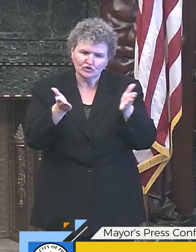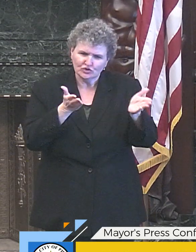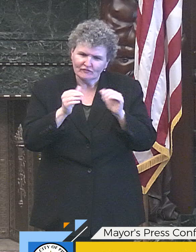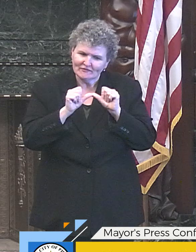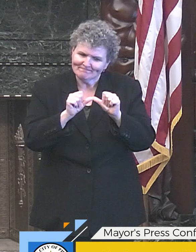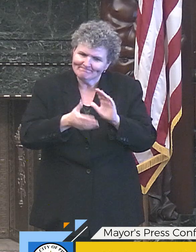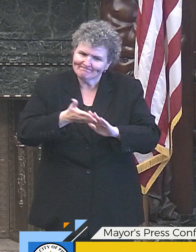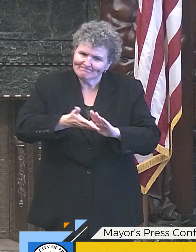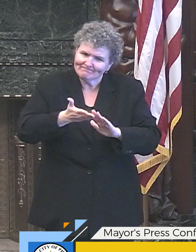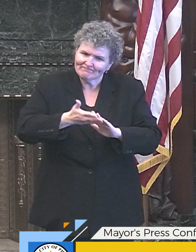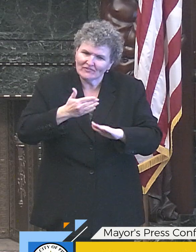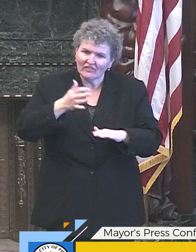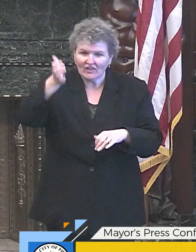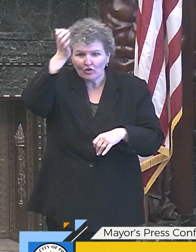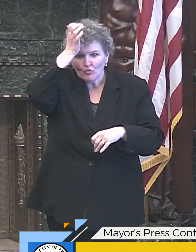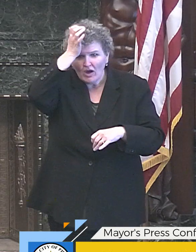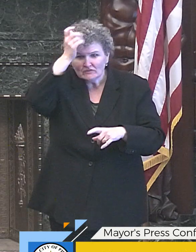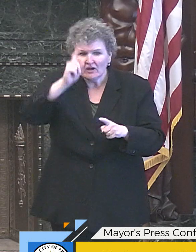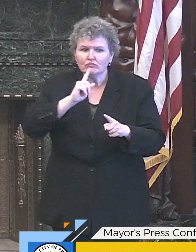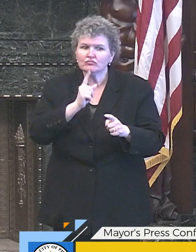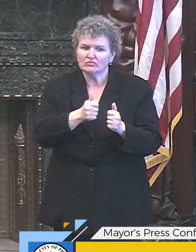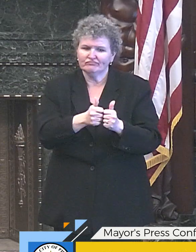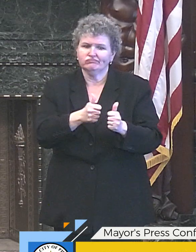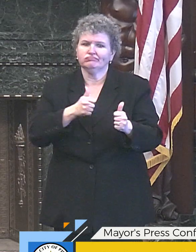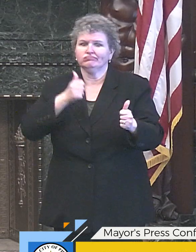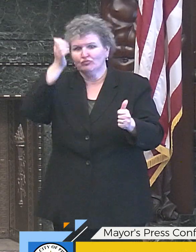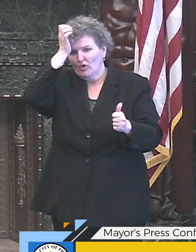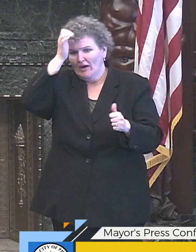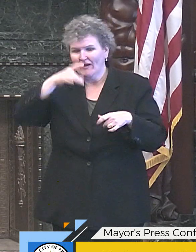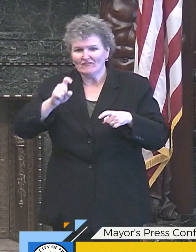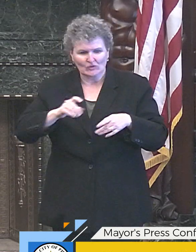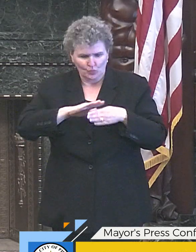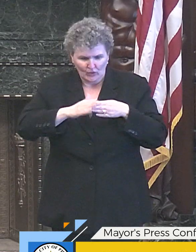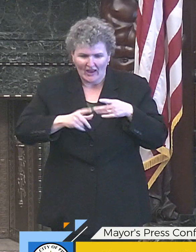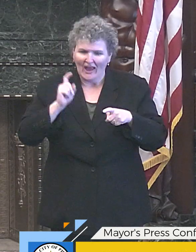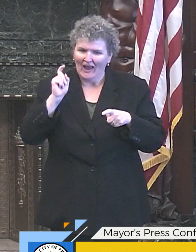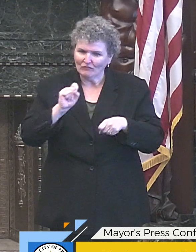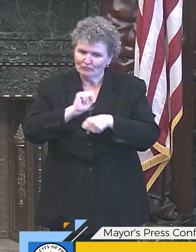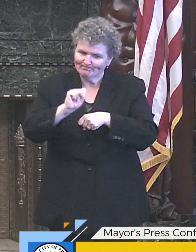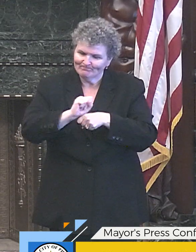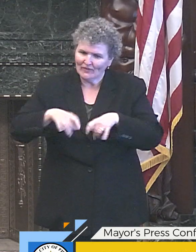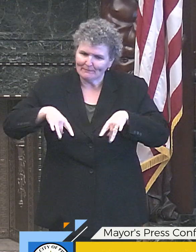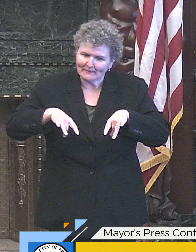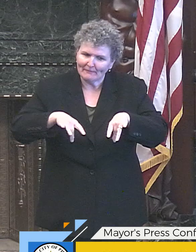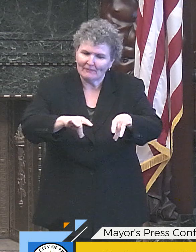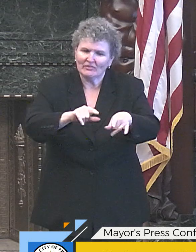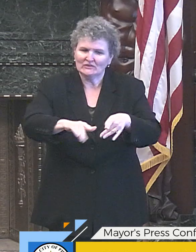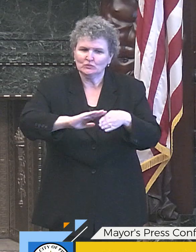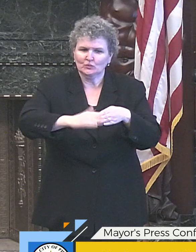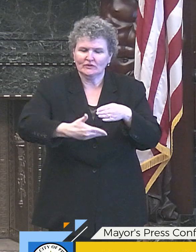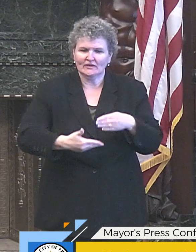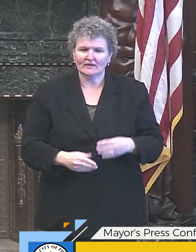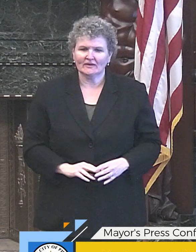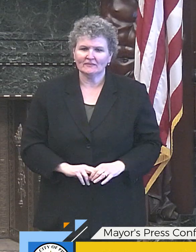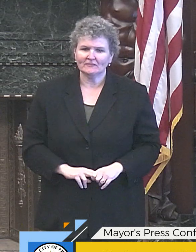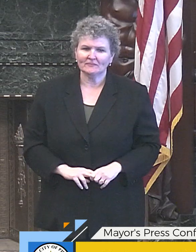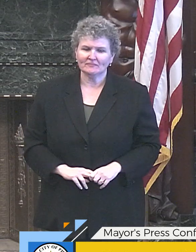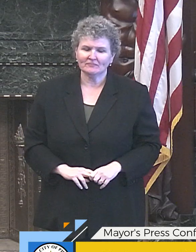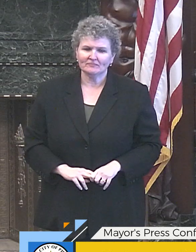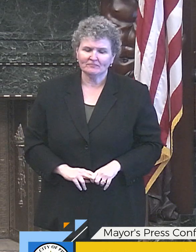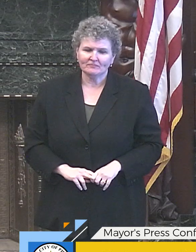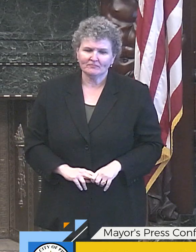but I'm confident that we're gonna catch up. Okay, and one last question. Are